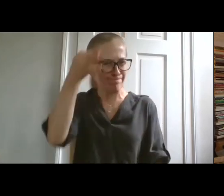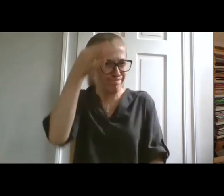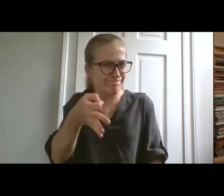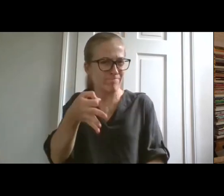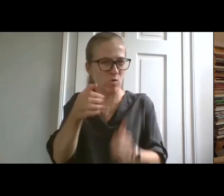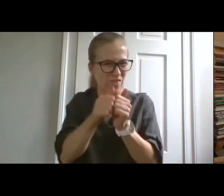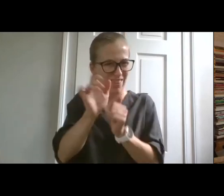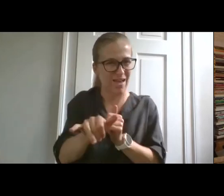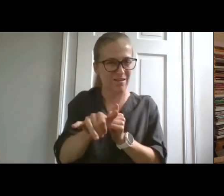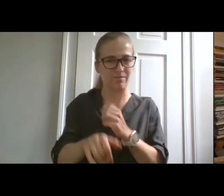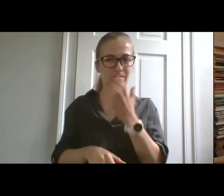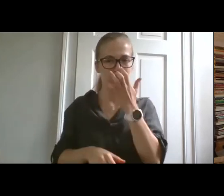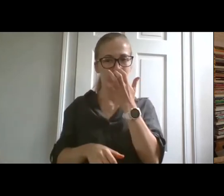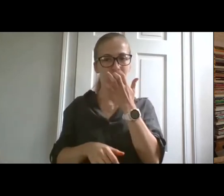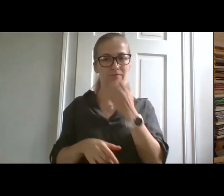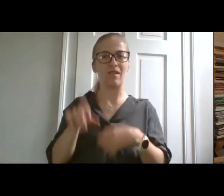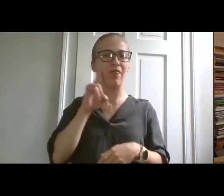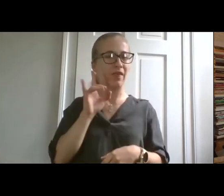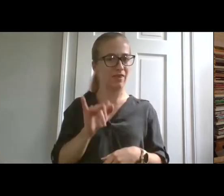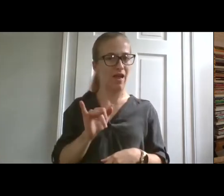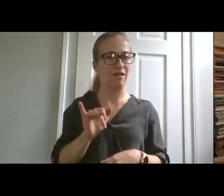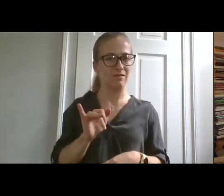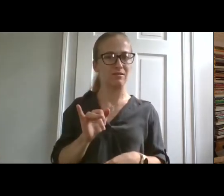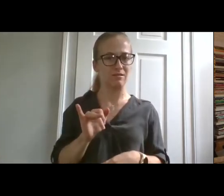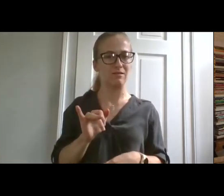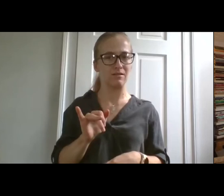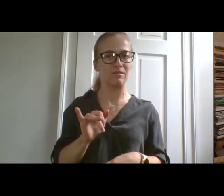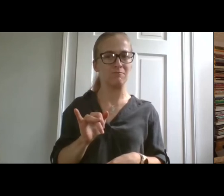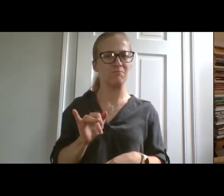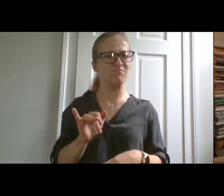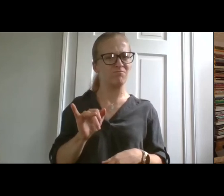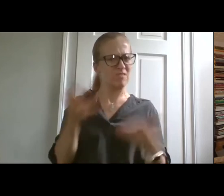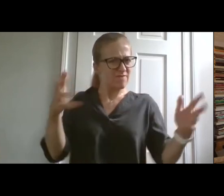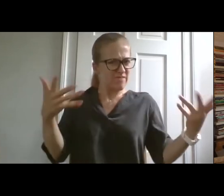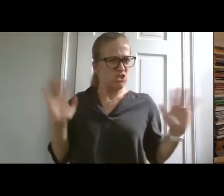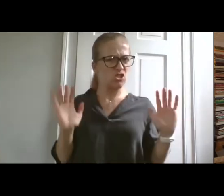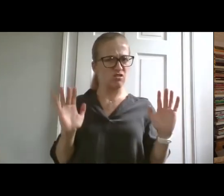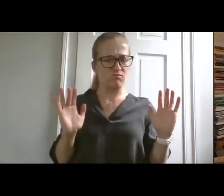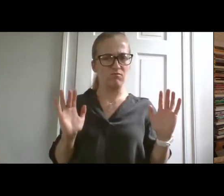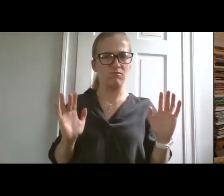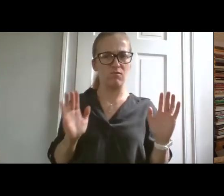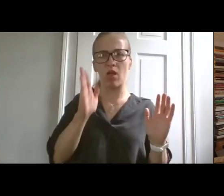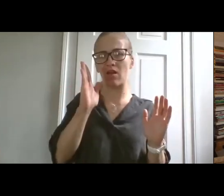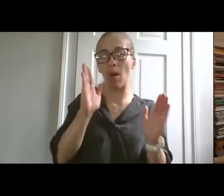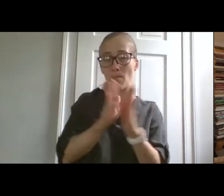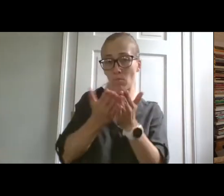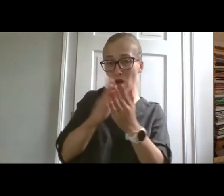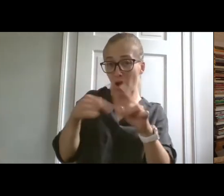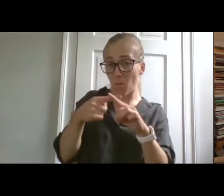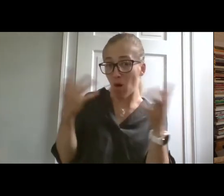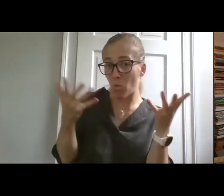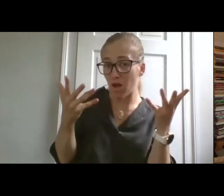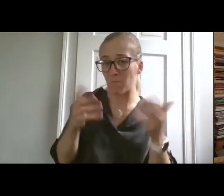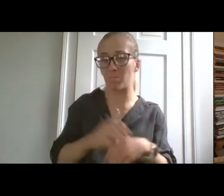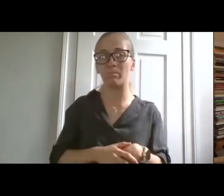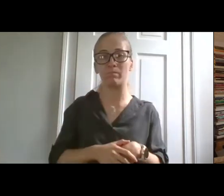But I think that might be all you need to know. I'll just say it's a book about